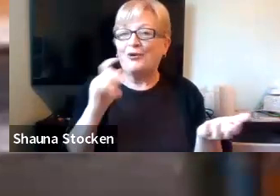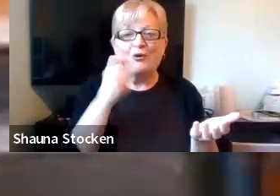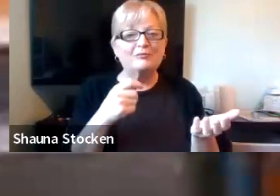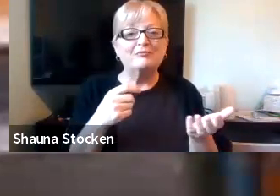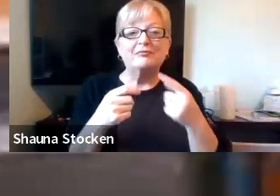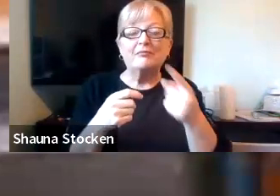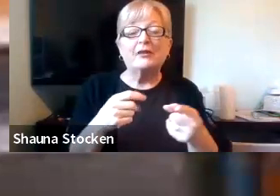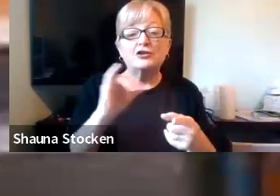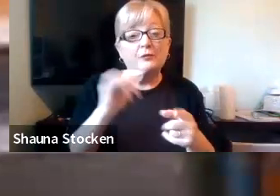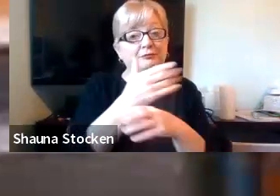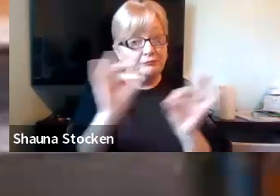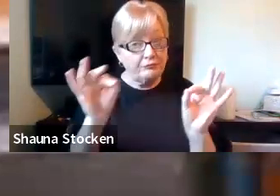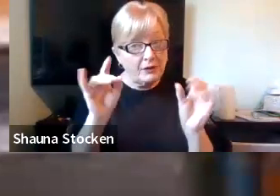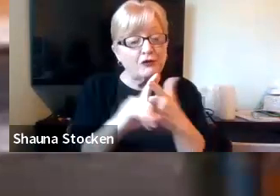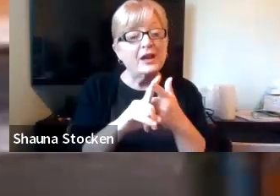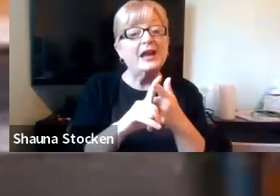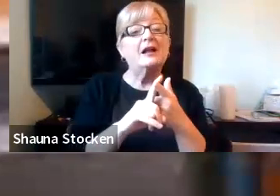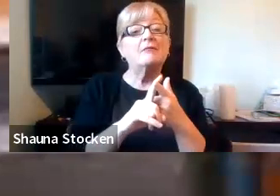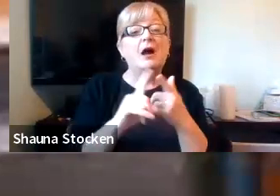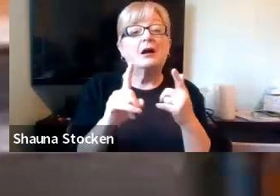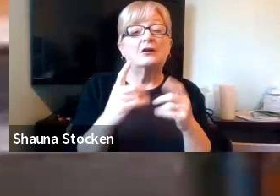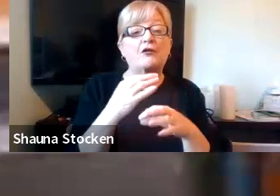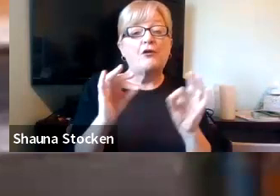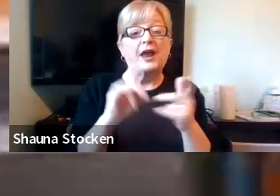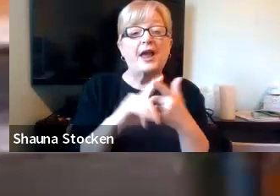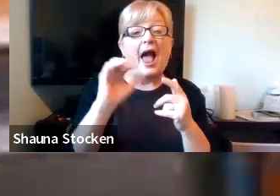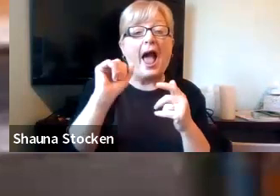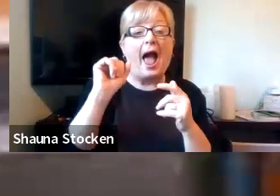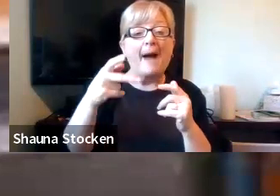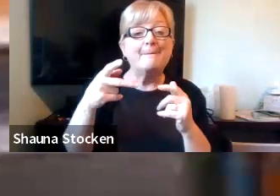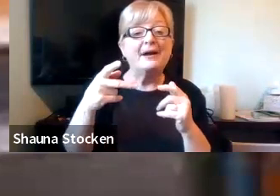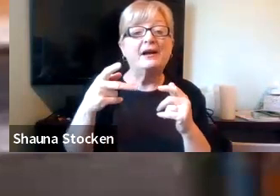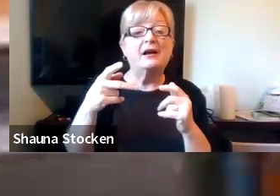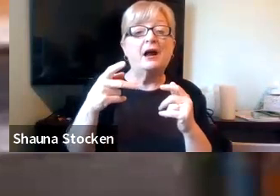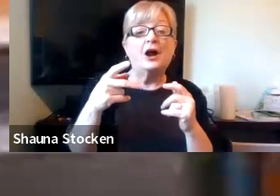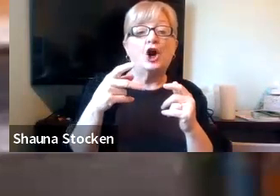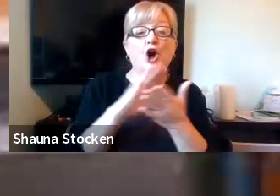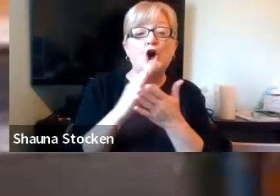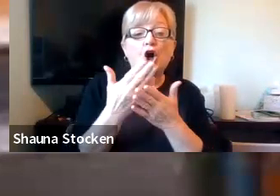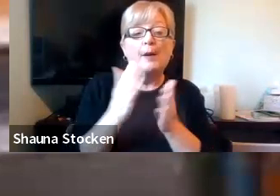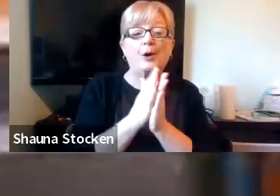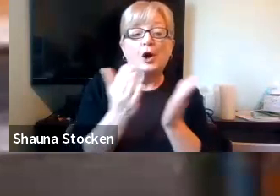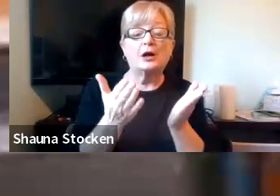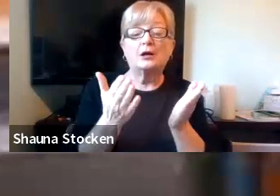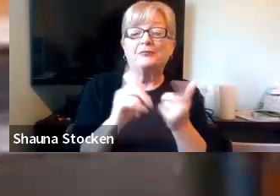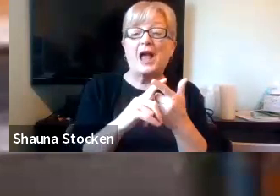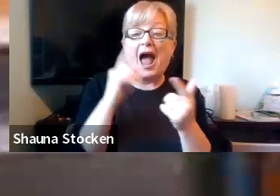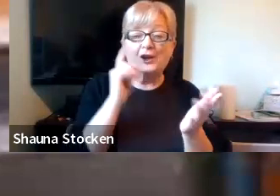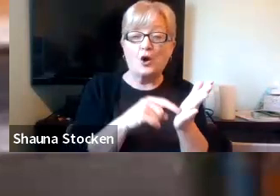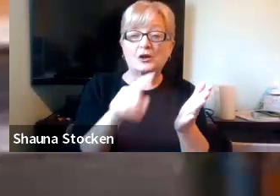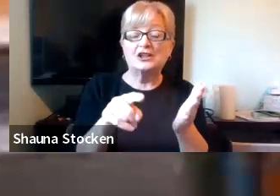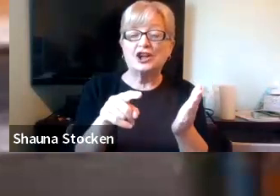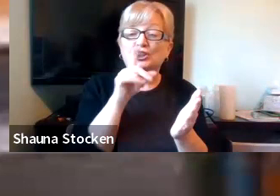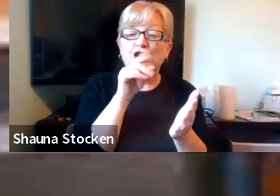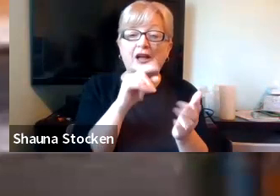cookbook. I don't know the exact number of recipes that are available, but I just happened to be looking at chicken the other day, and there are at